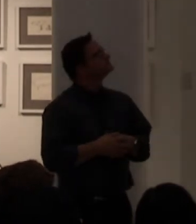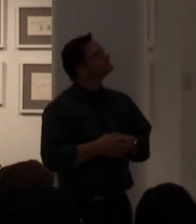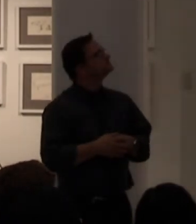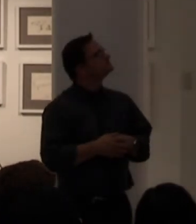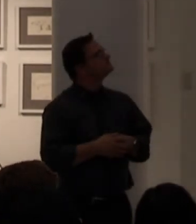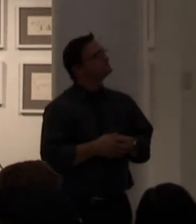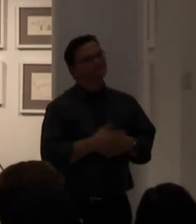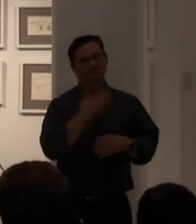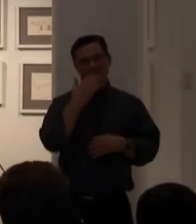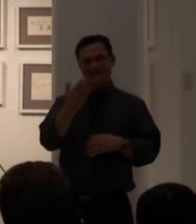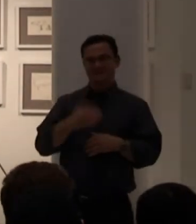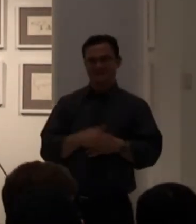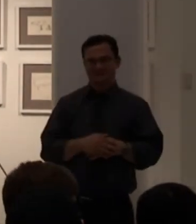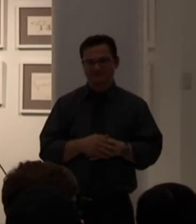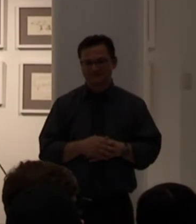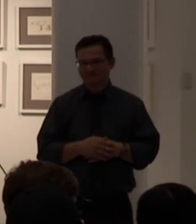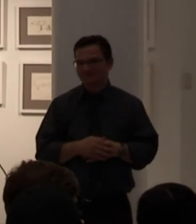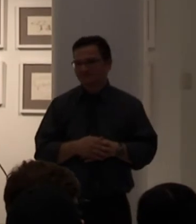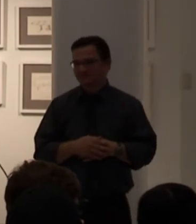Thanks.